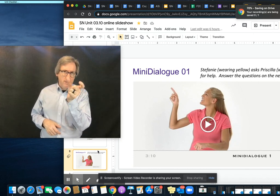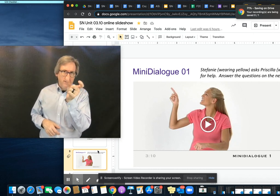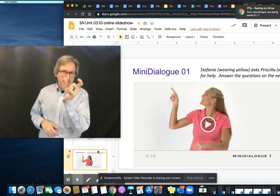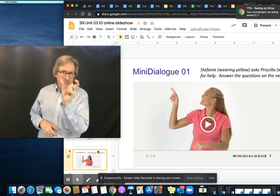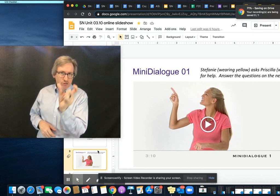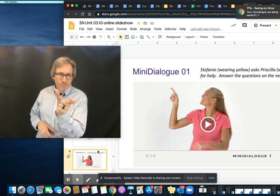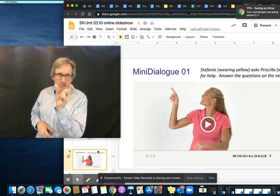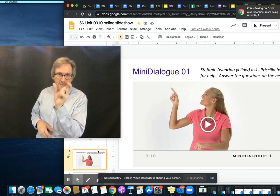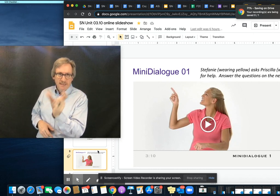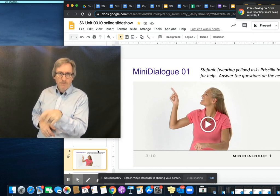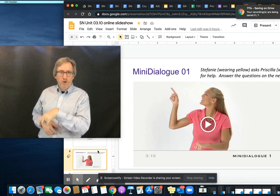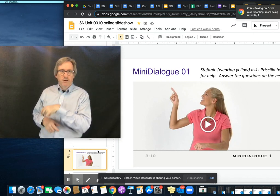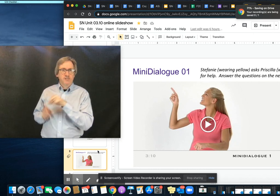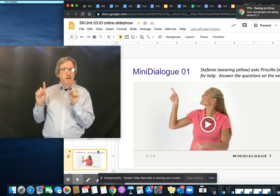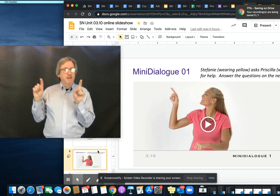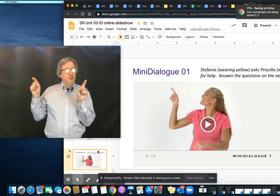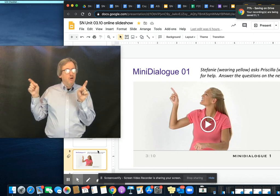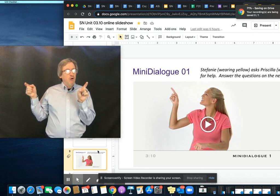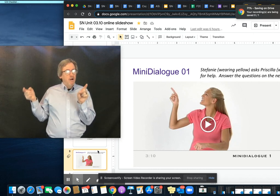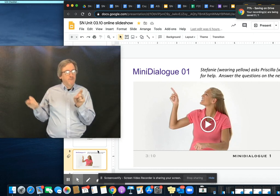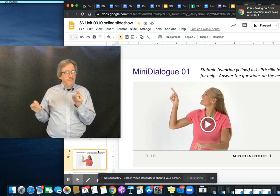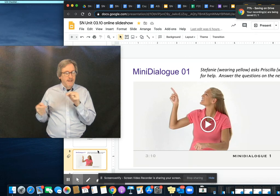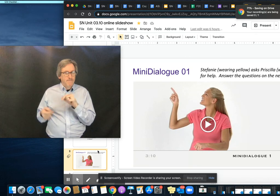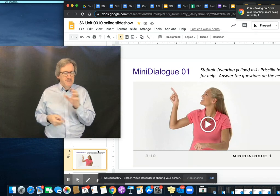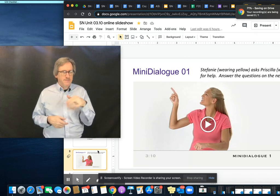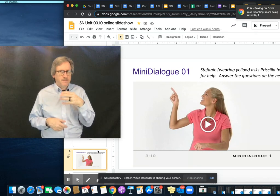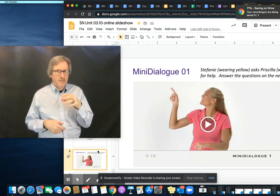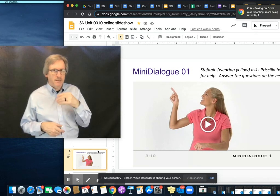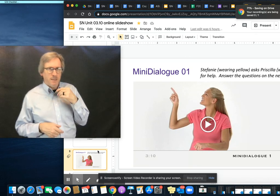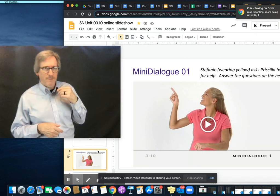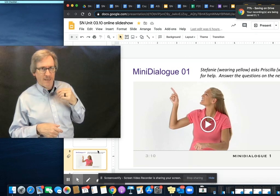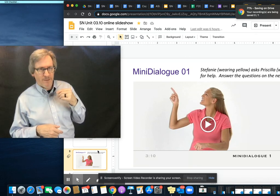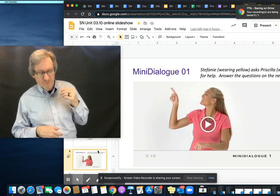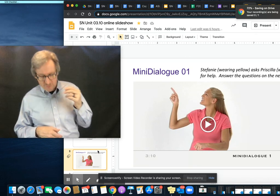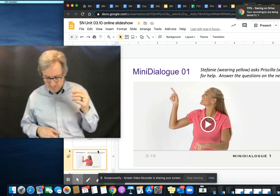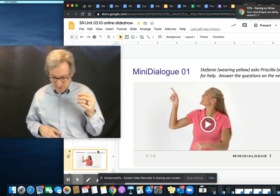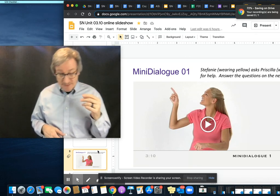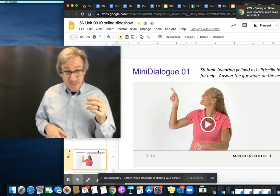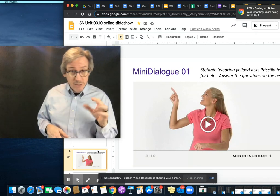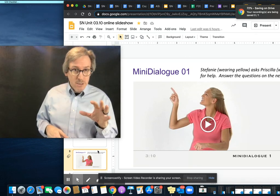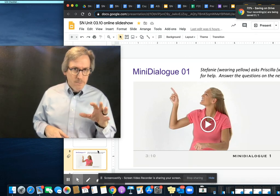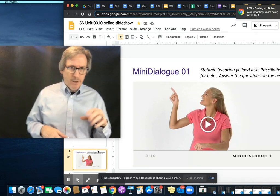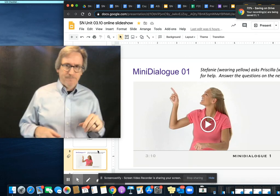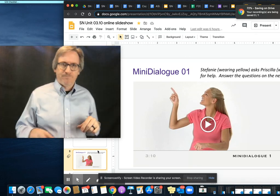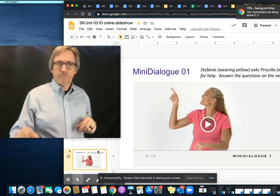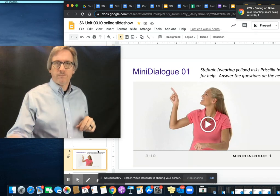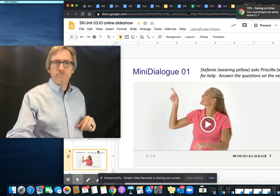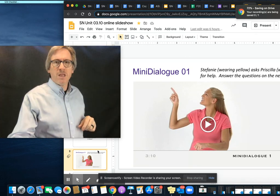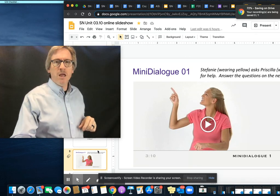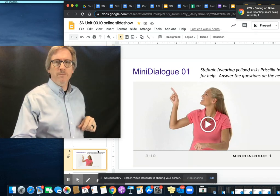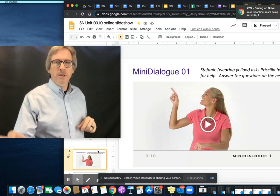the descriptions in the book are starting to offer that. Sometimes I eliminate them for space, but